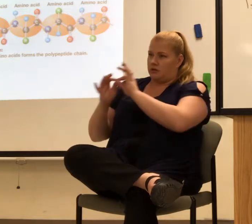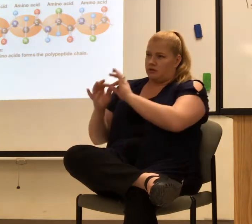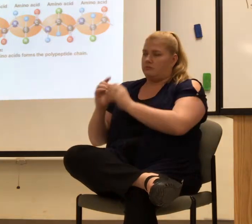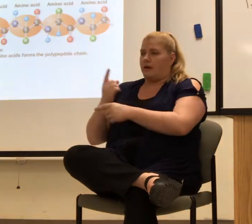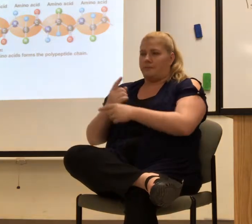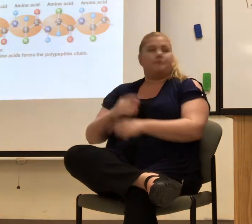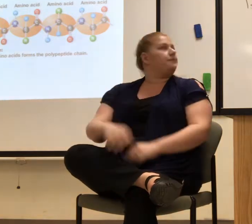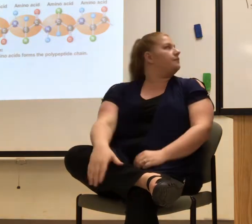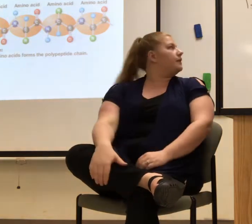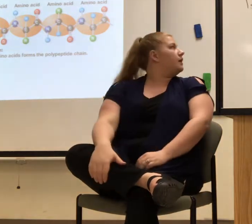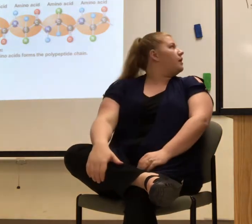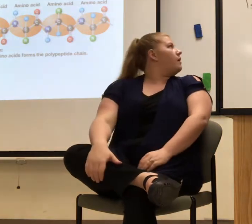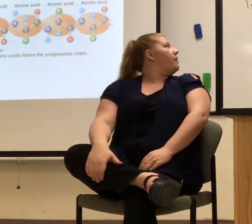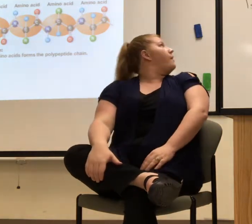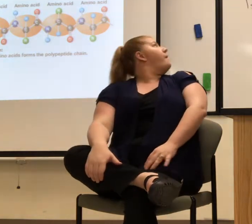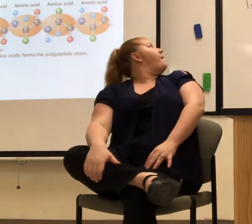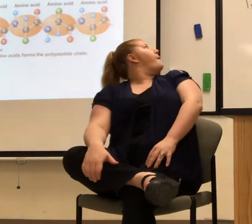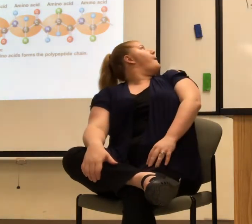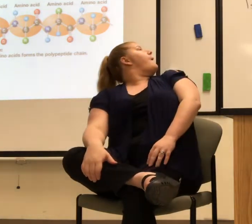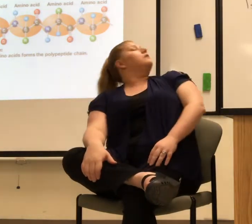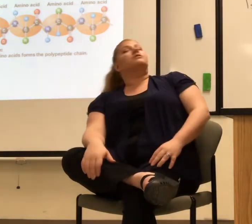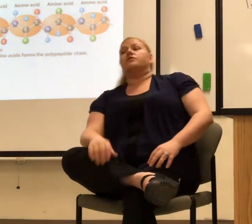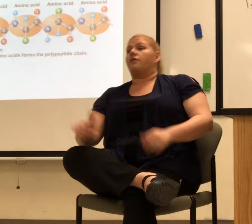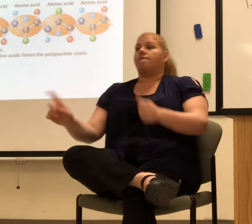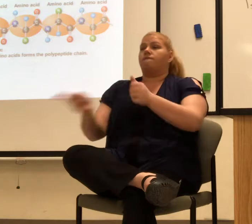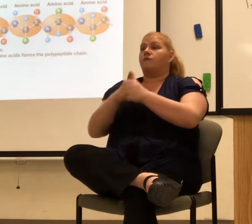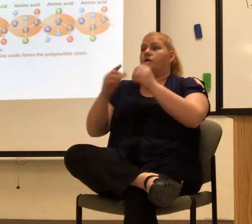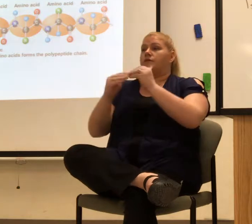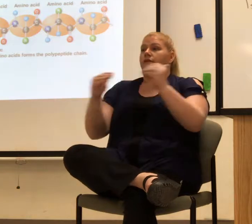Amino acid sequence